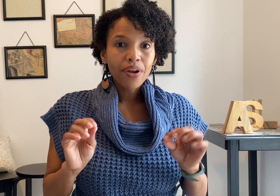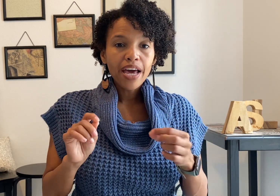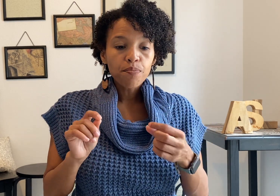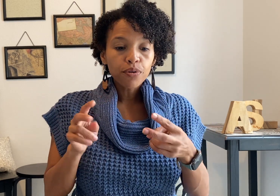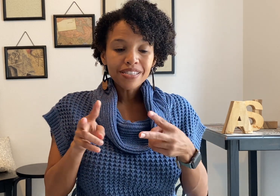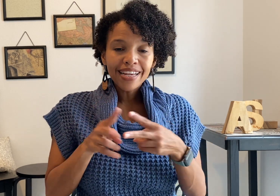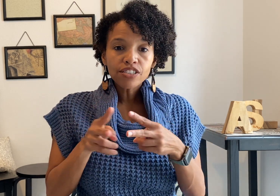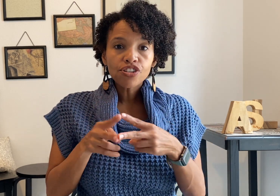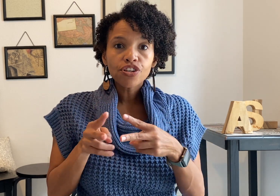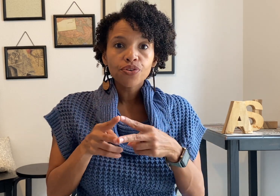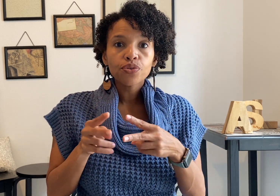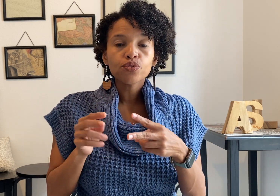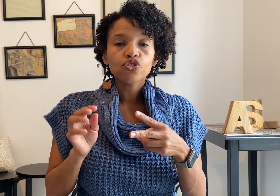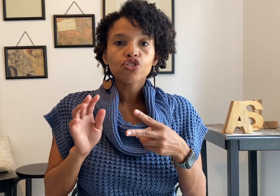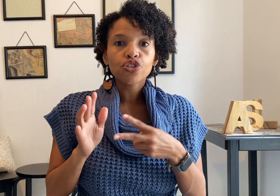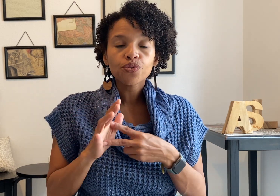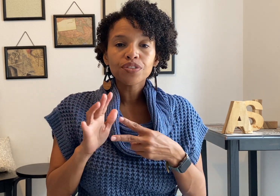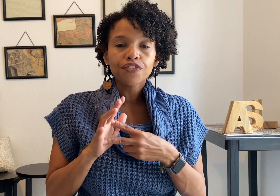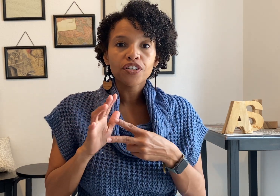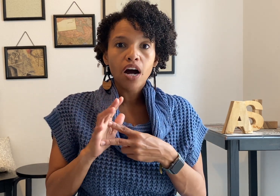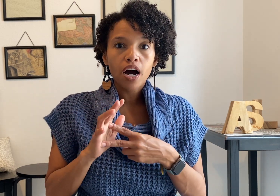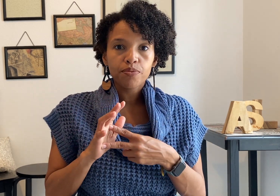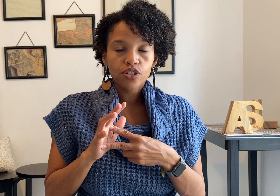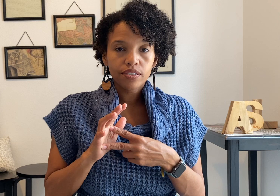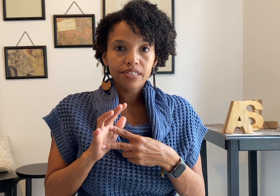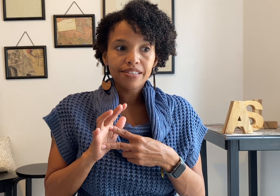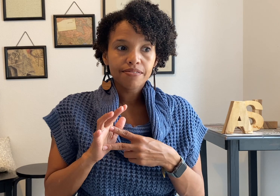I present to you two different options,